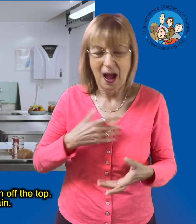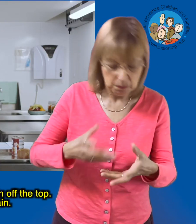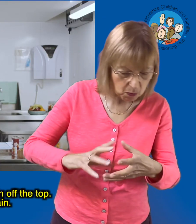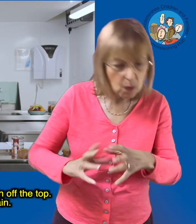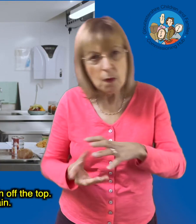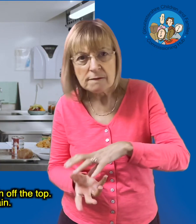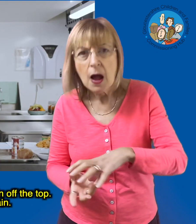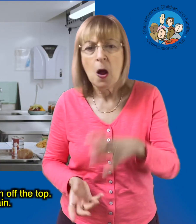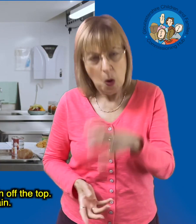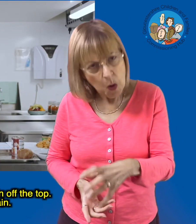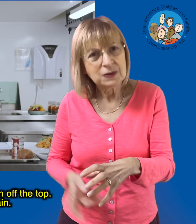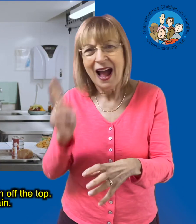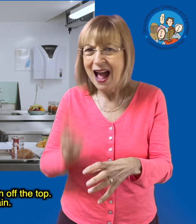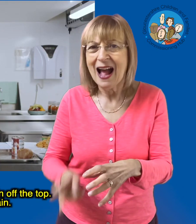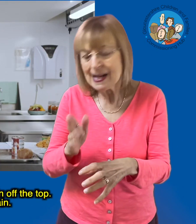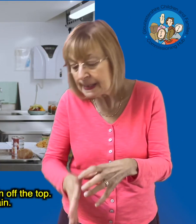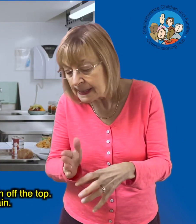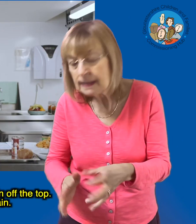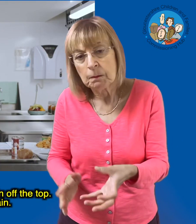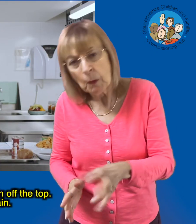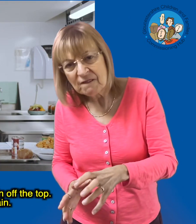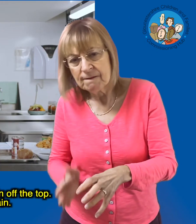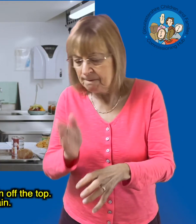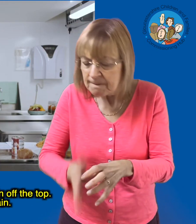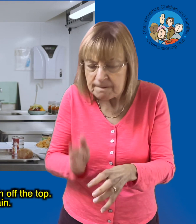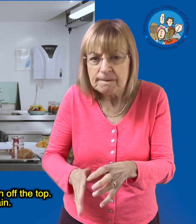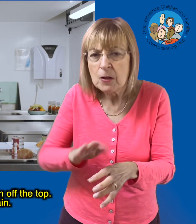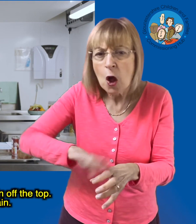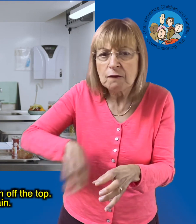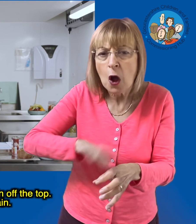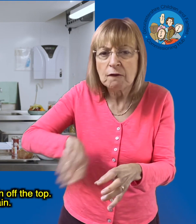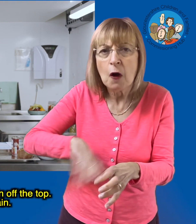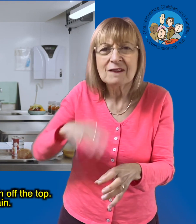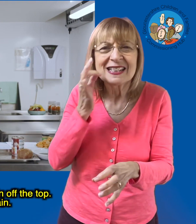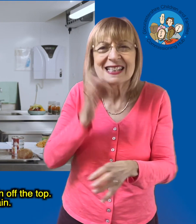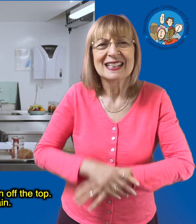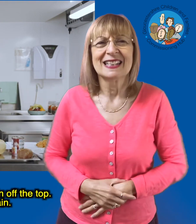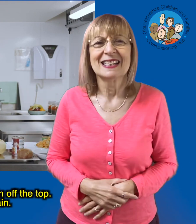I've just turned it over just to take the bits of skin off at the top.